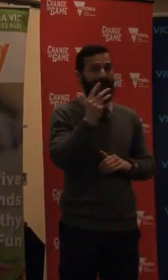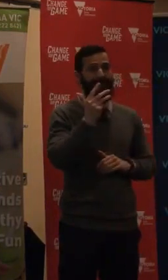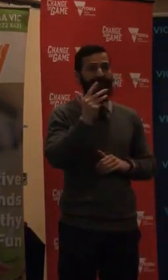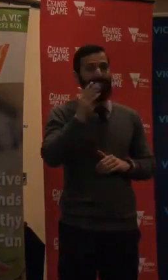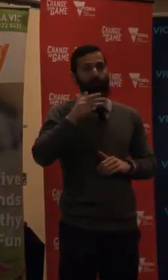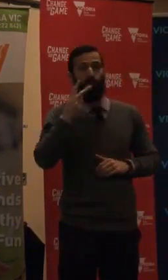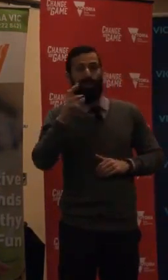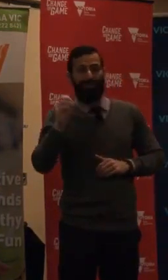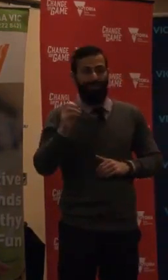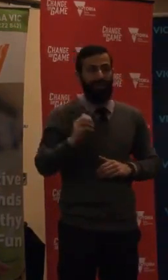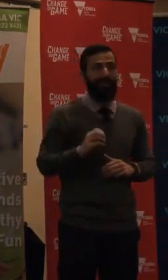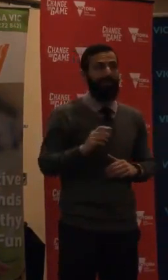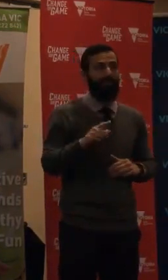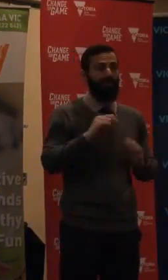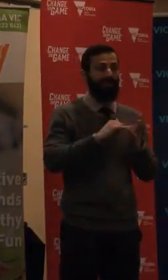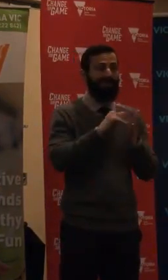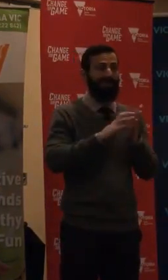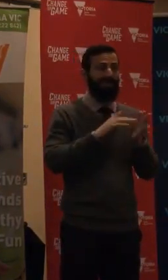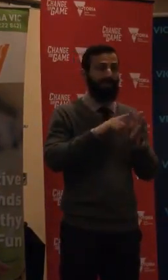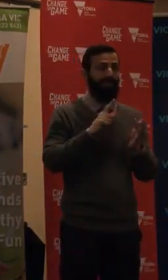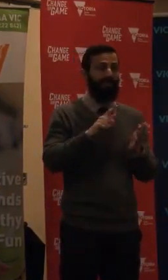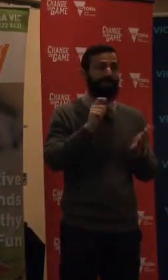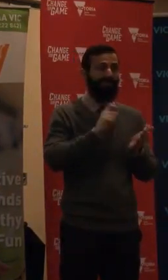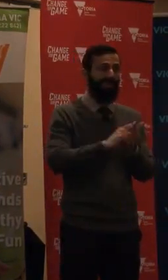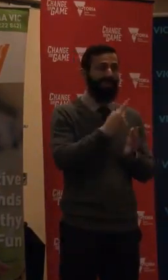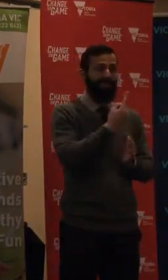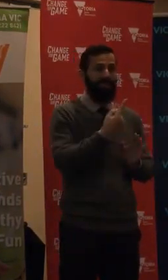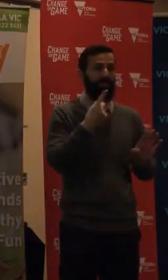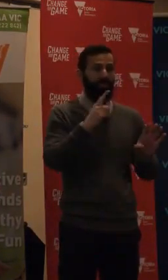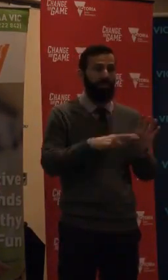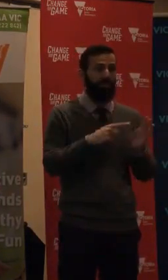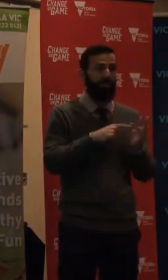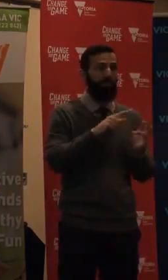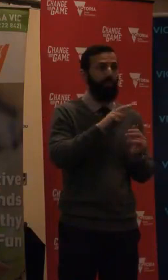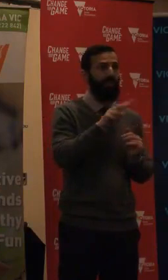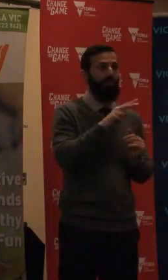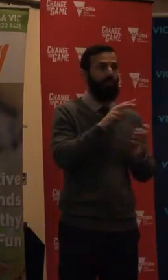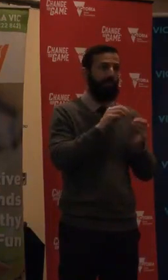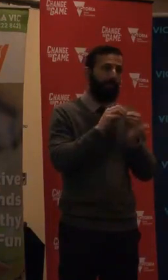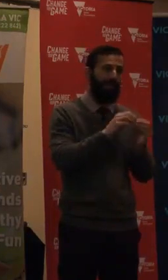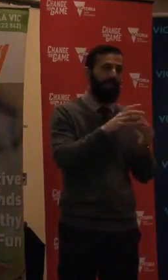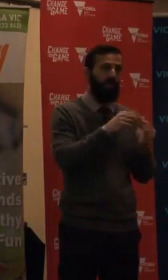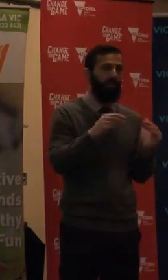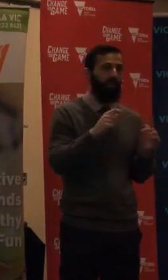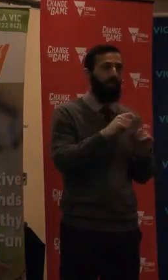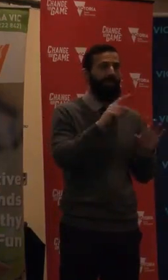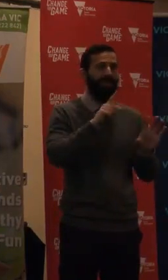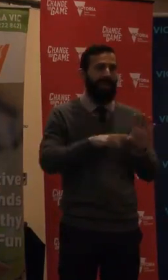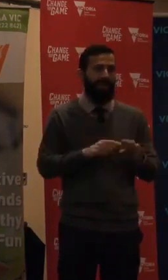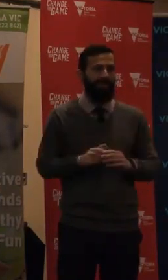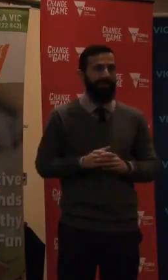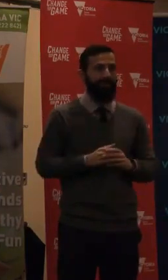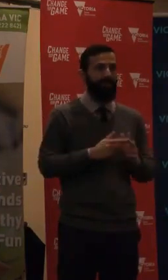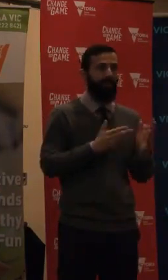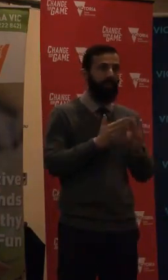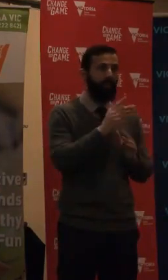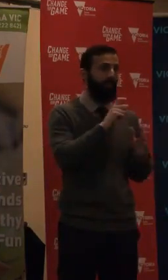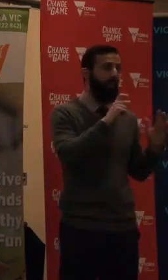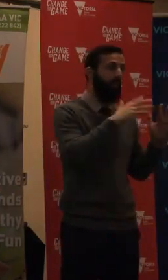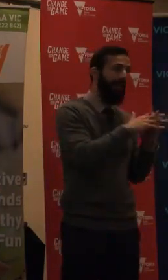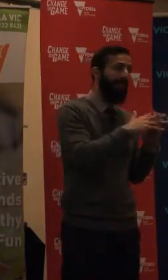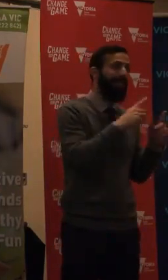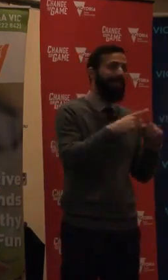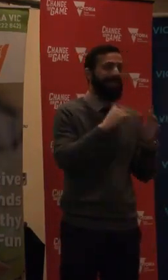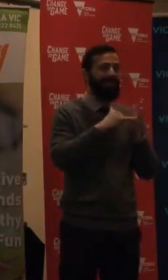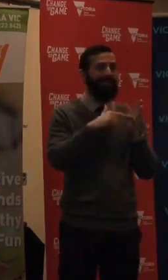2019-20, it will be a scheme which is funded year on year to the tune of $22 billion per annum through a combination of both Commonwealth and